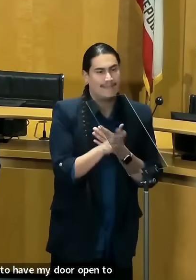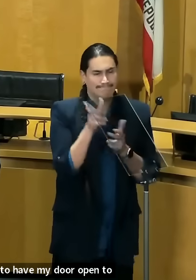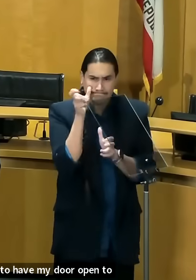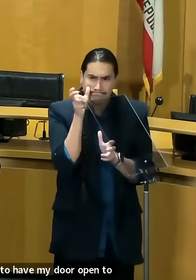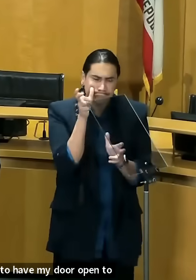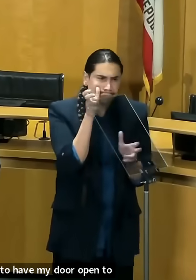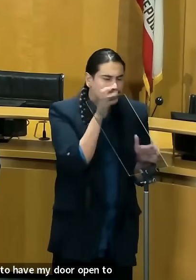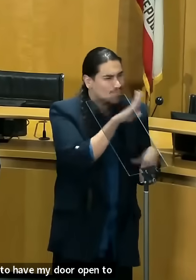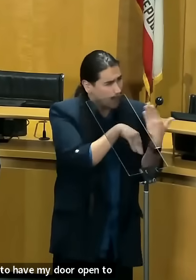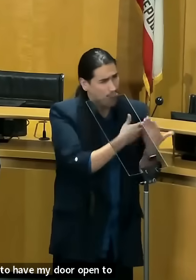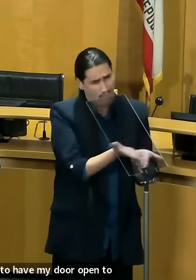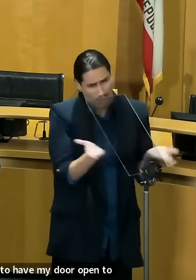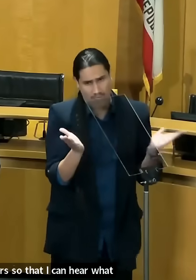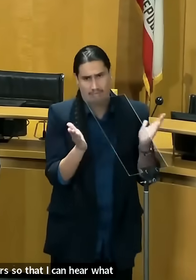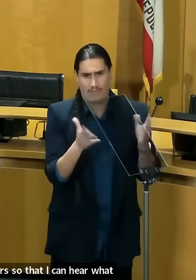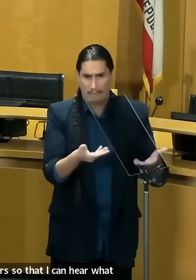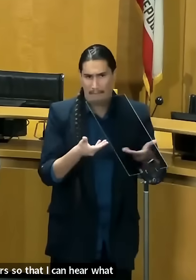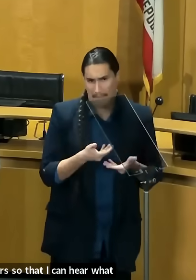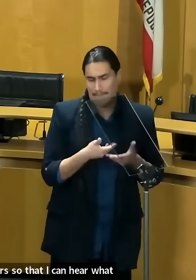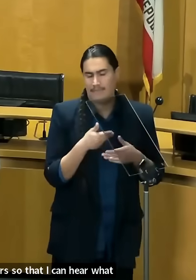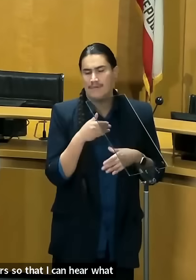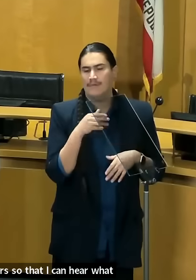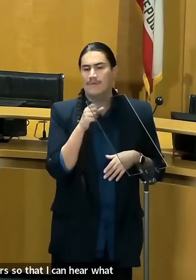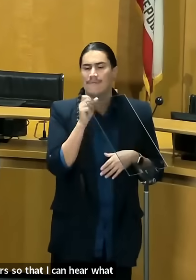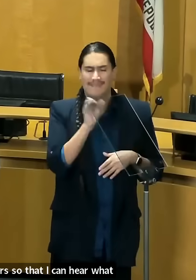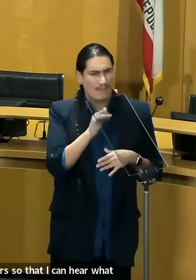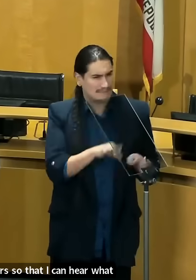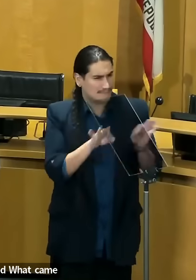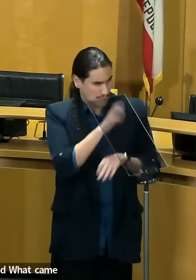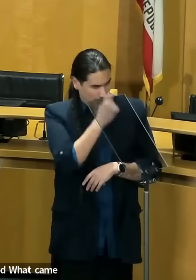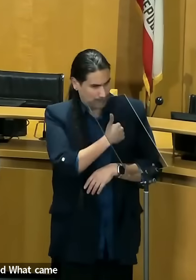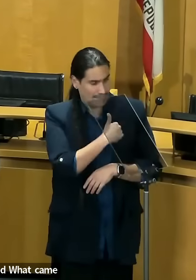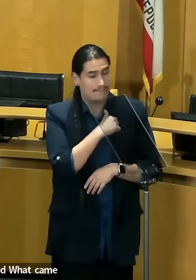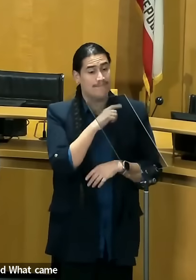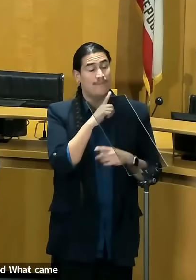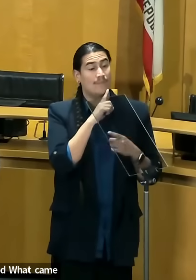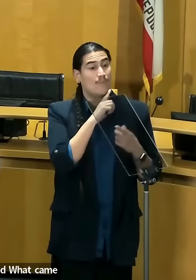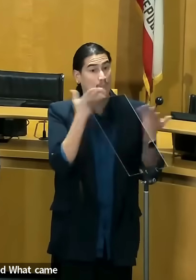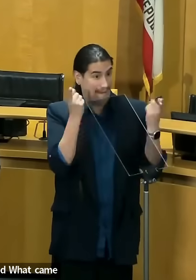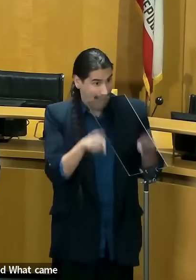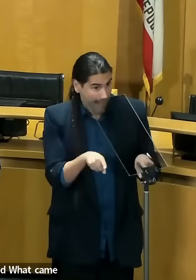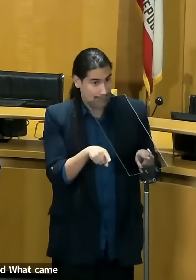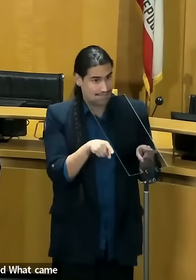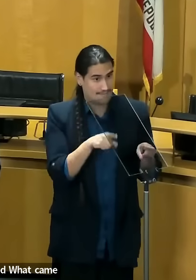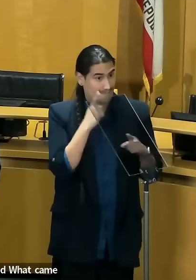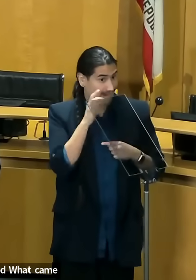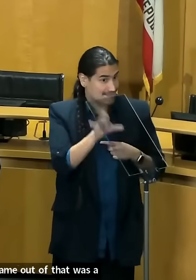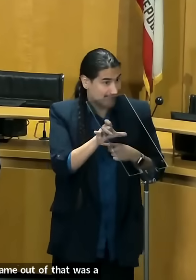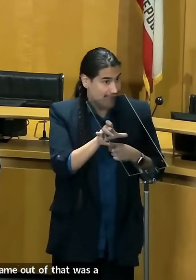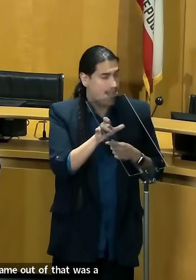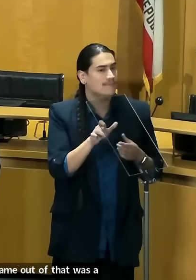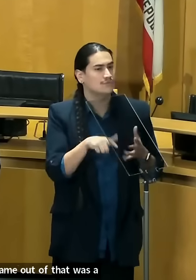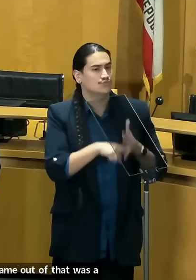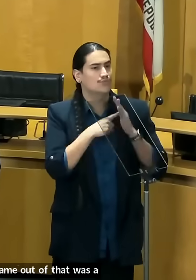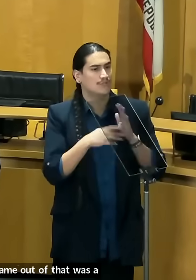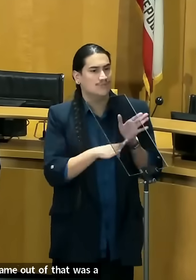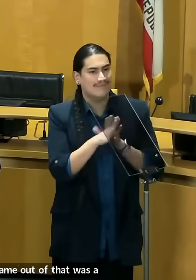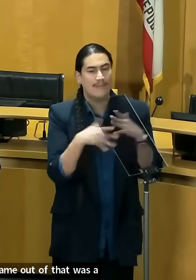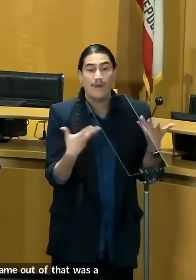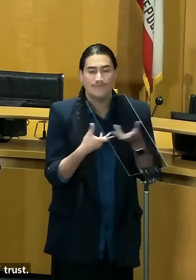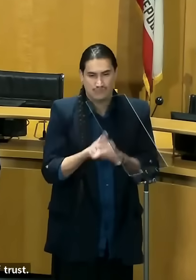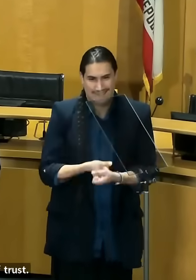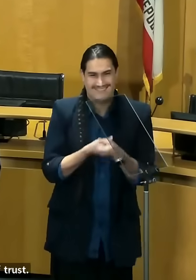hear what they had to say. And what came out of that was a beginning of trust.